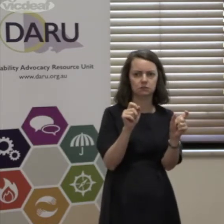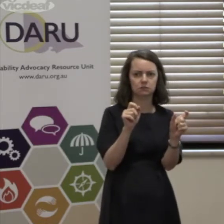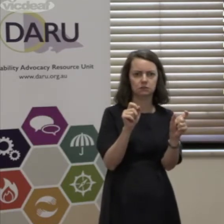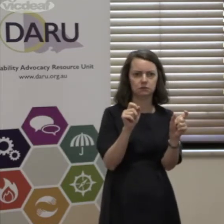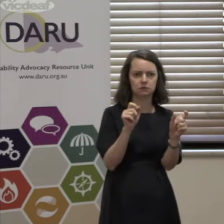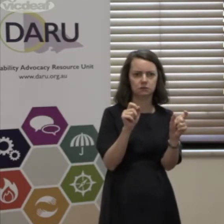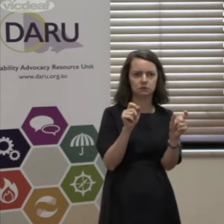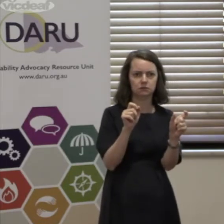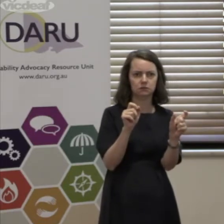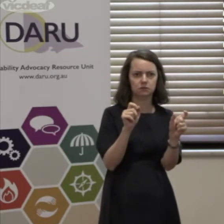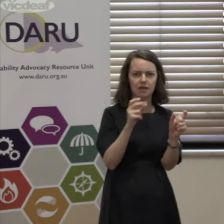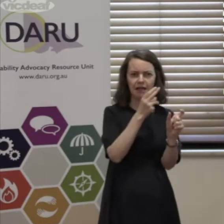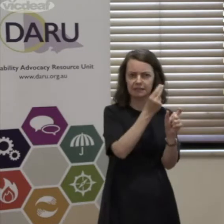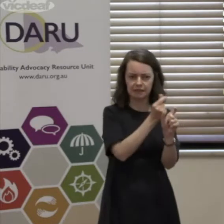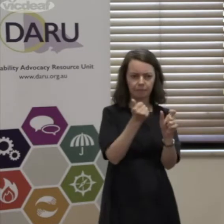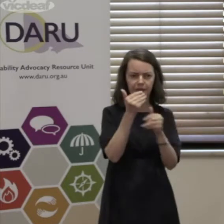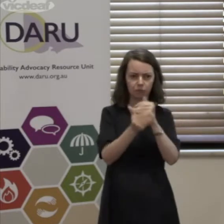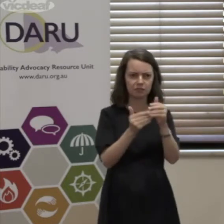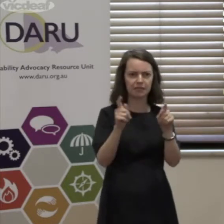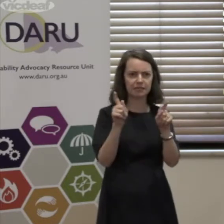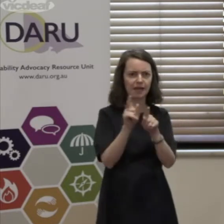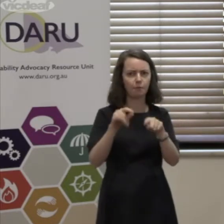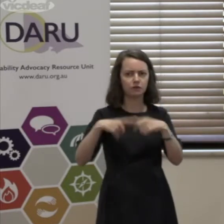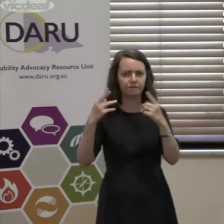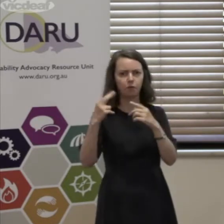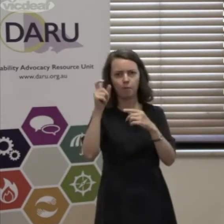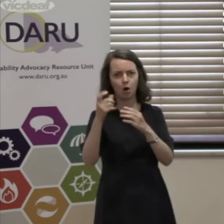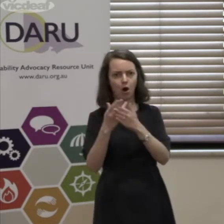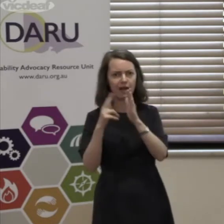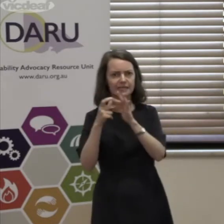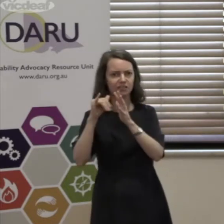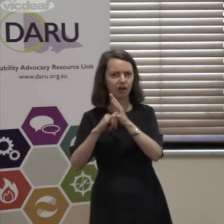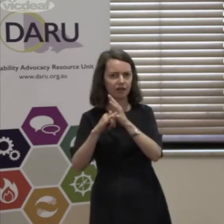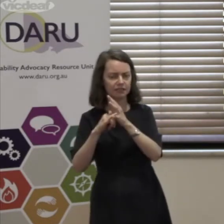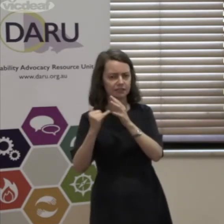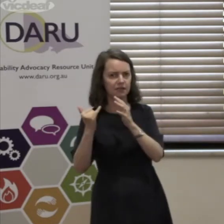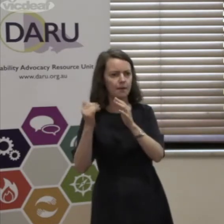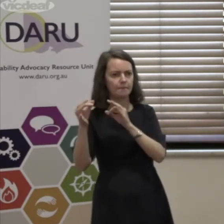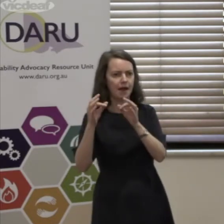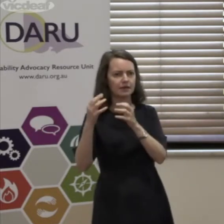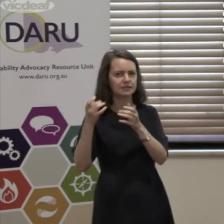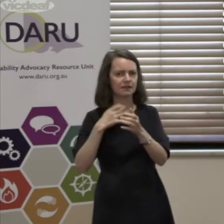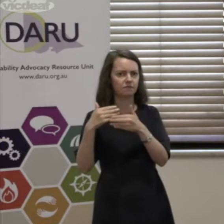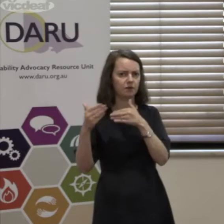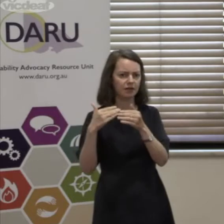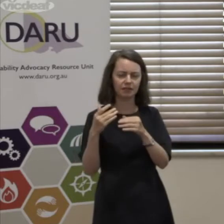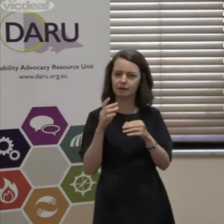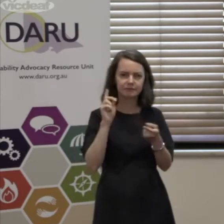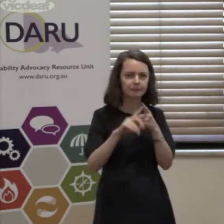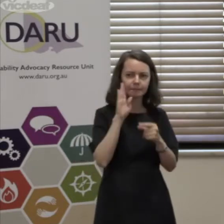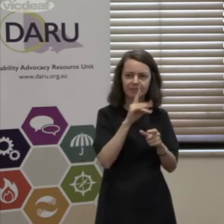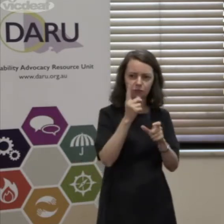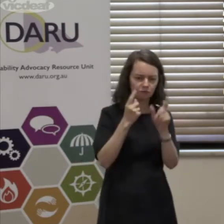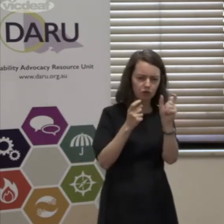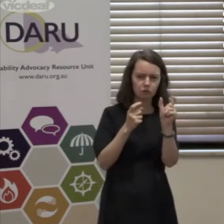same or different for a person already on an NDIS plan who has been self-managing for years? Sorry, I've still missed